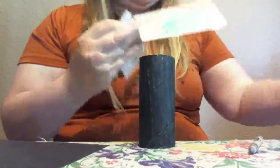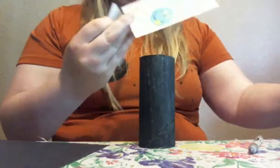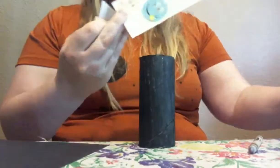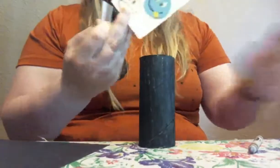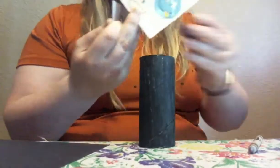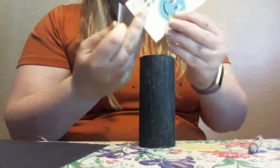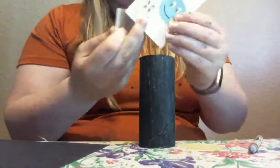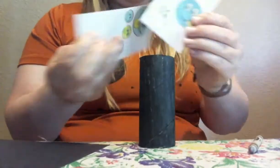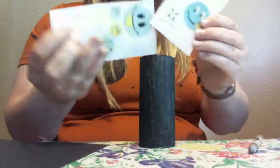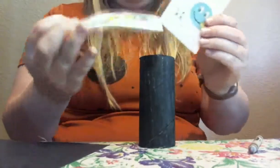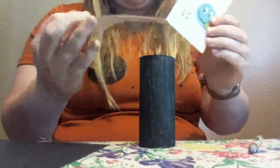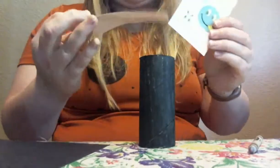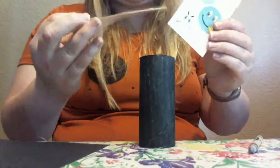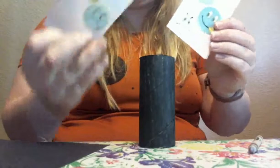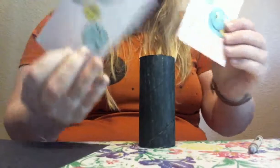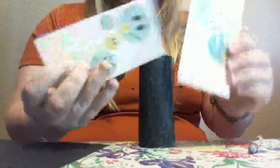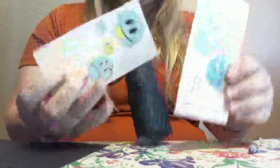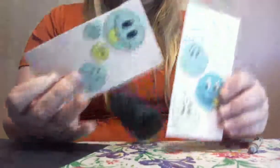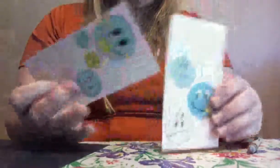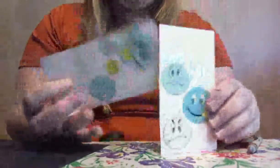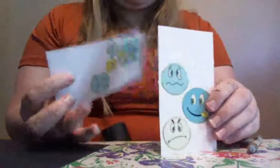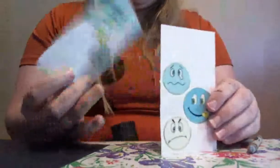that are smiley faces.